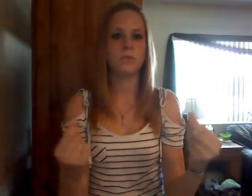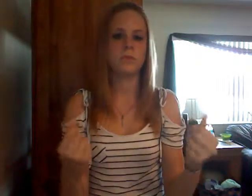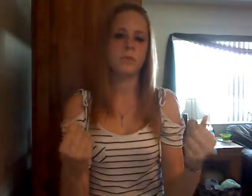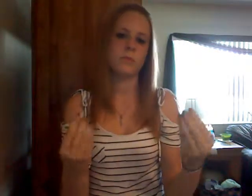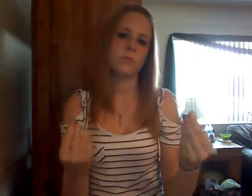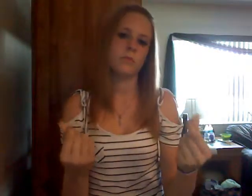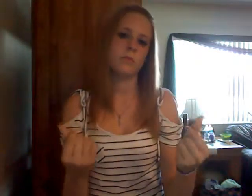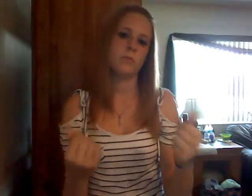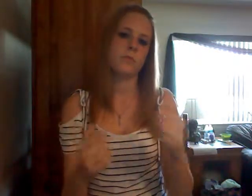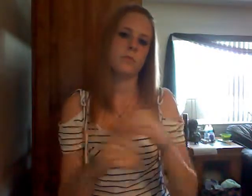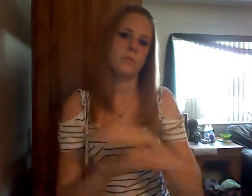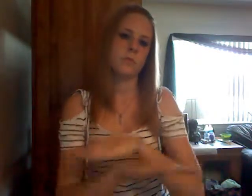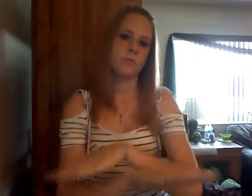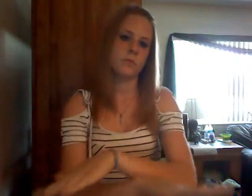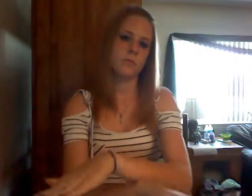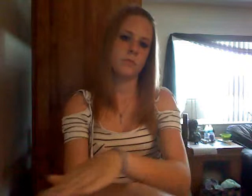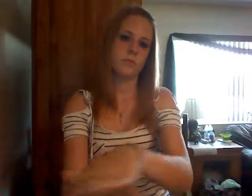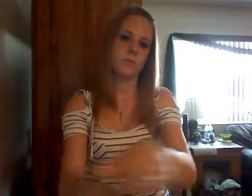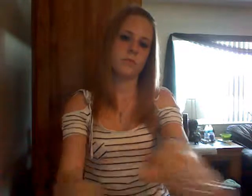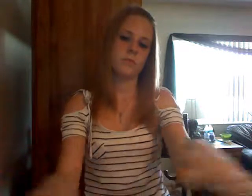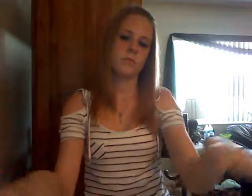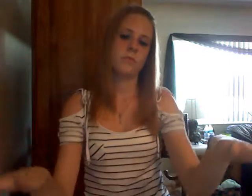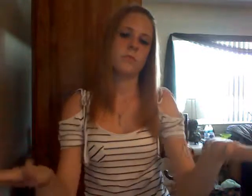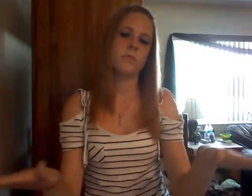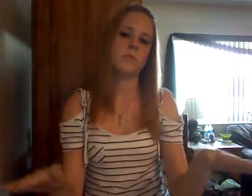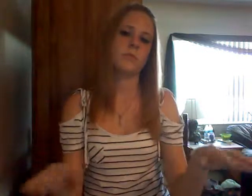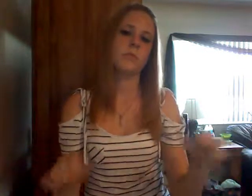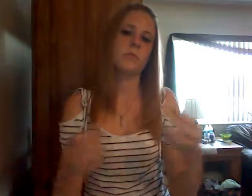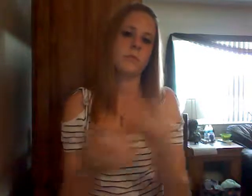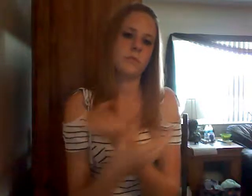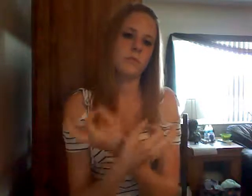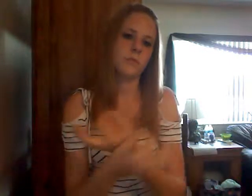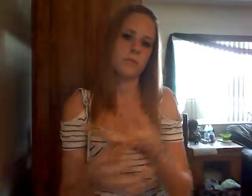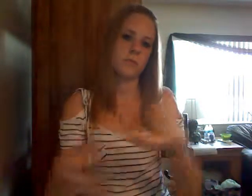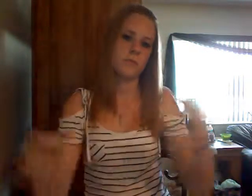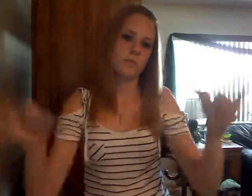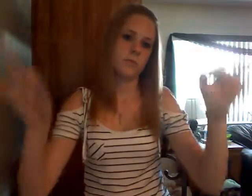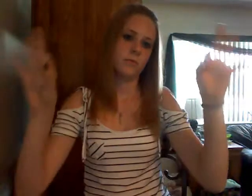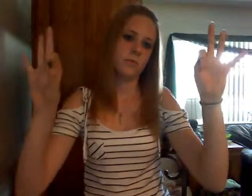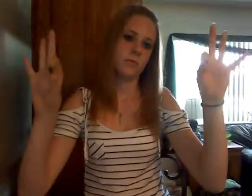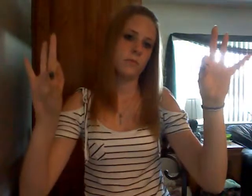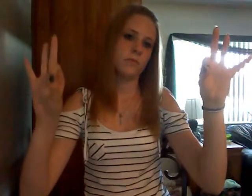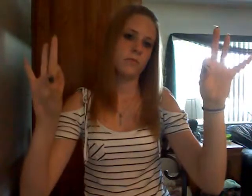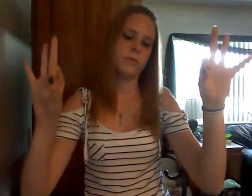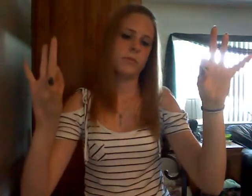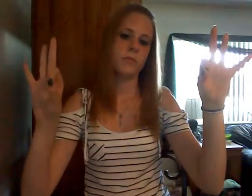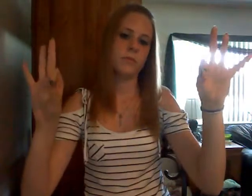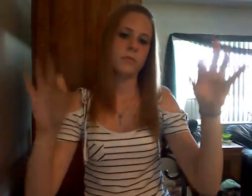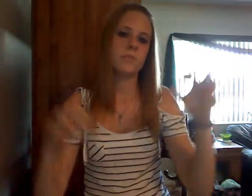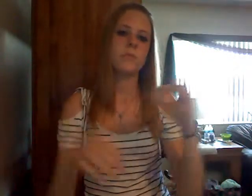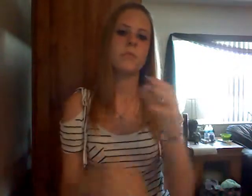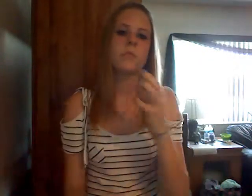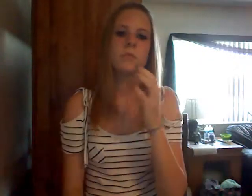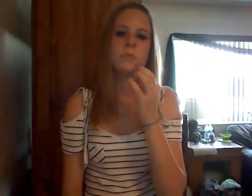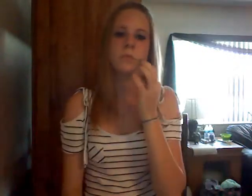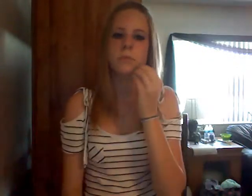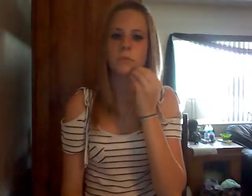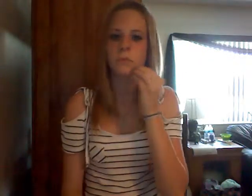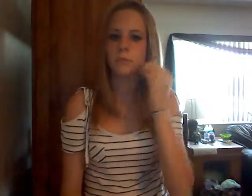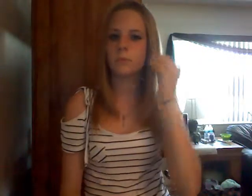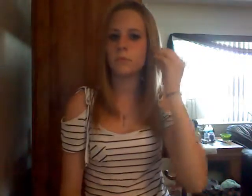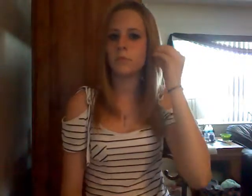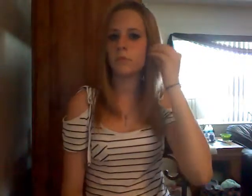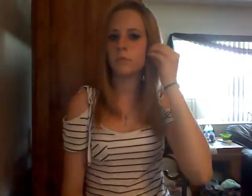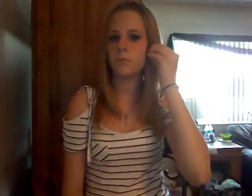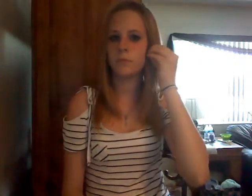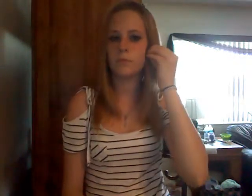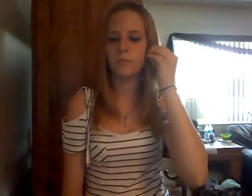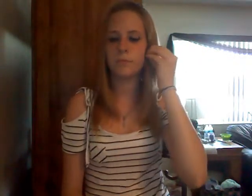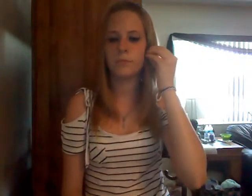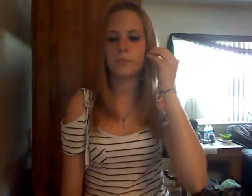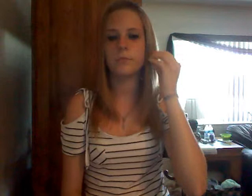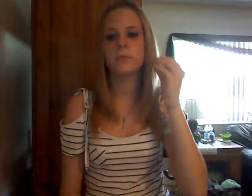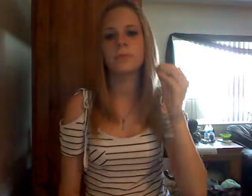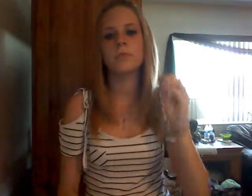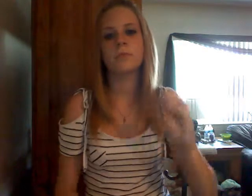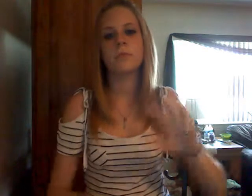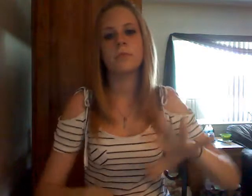ramparts we fought, uh, and the expanding